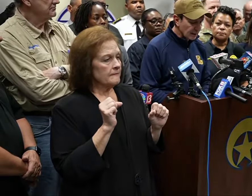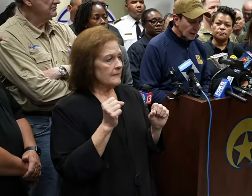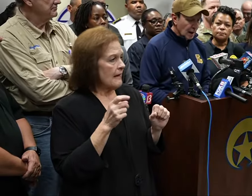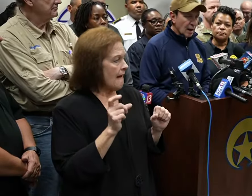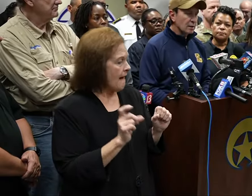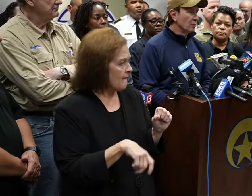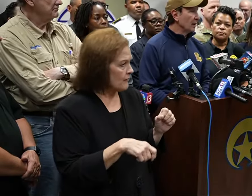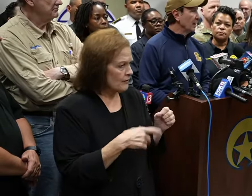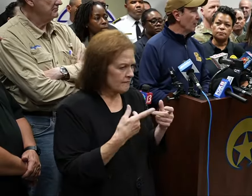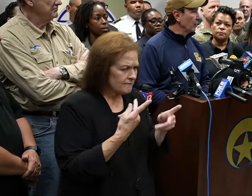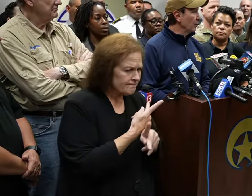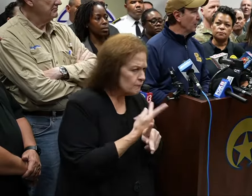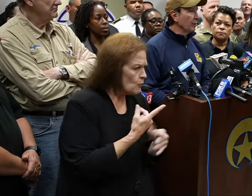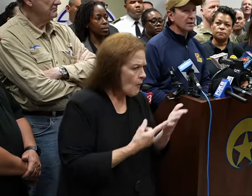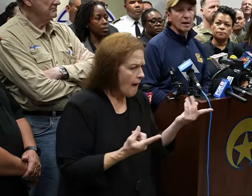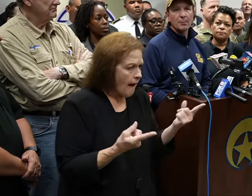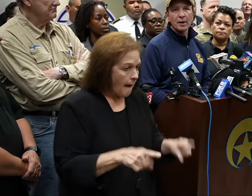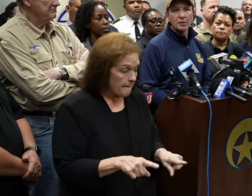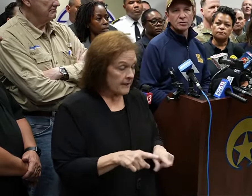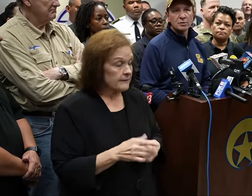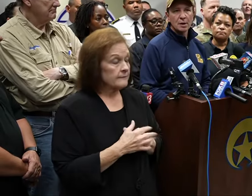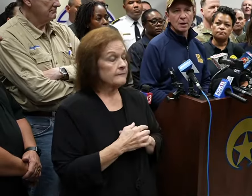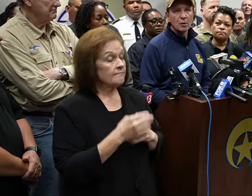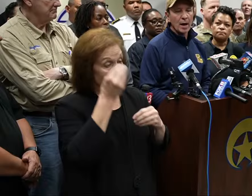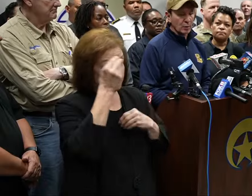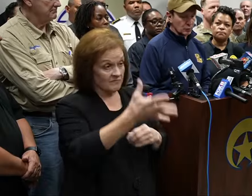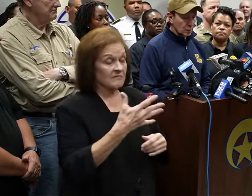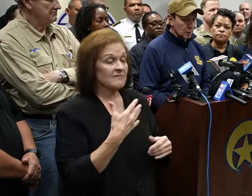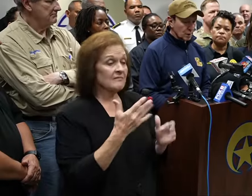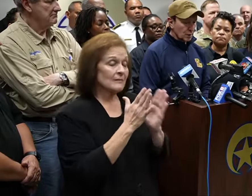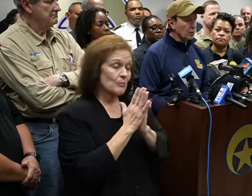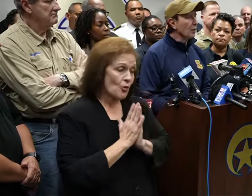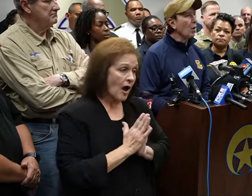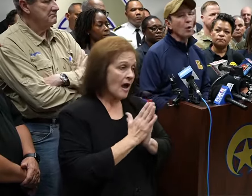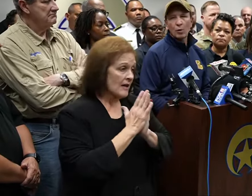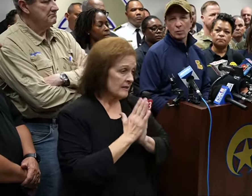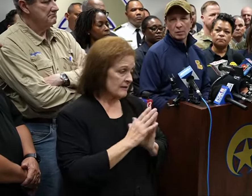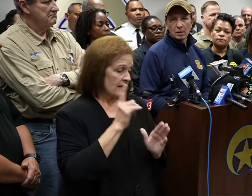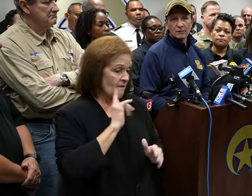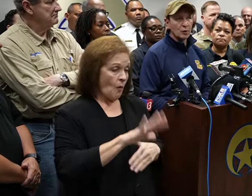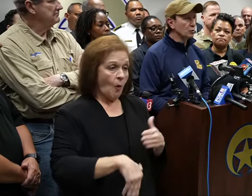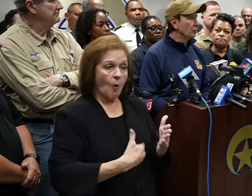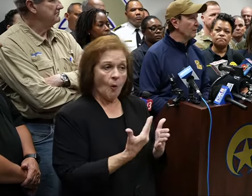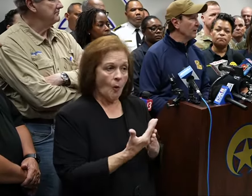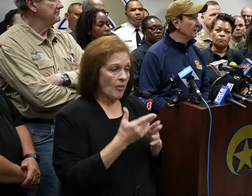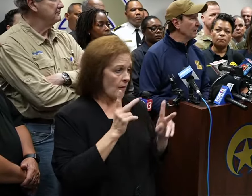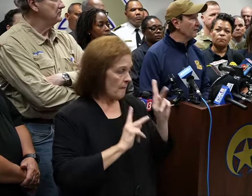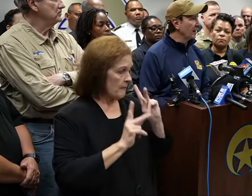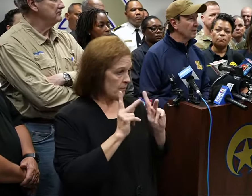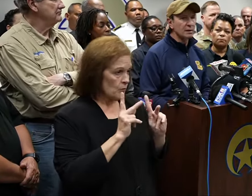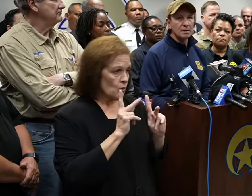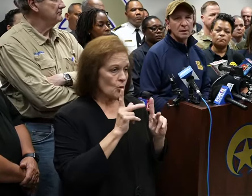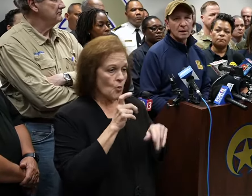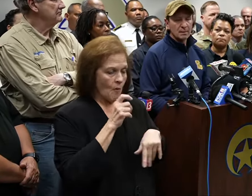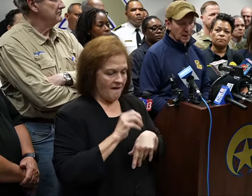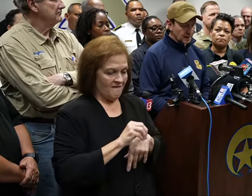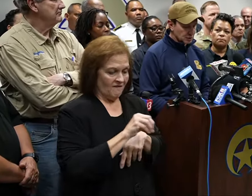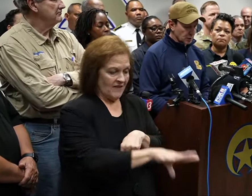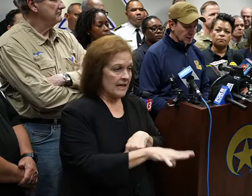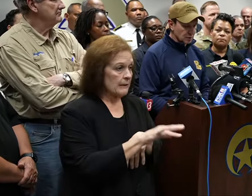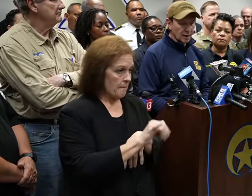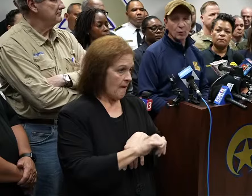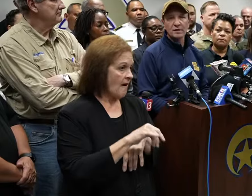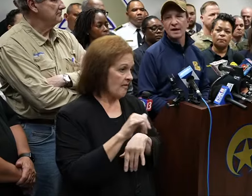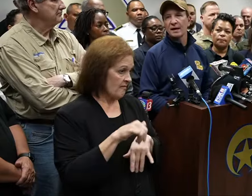act. You know, again, I want to reiterate that our prayers go out with all of those who have been affected by